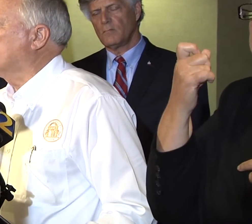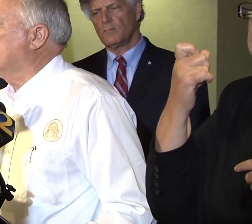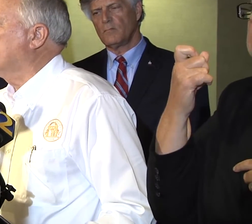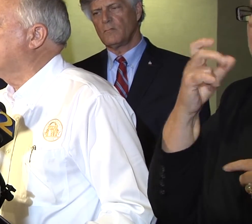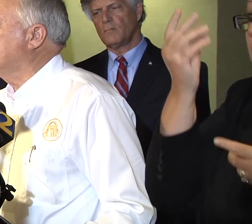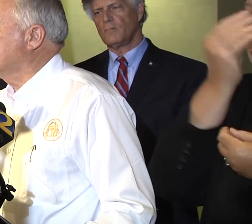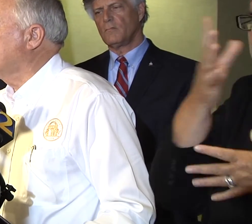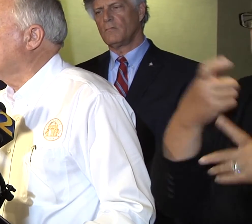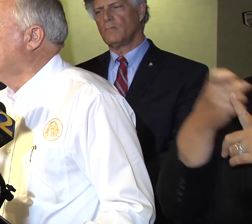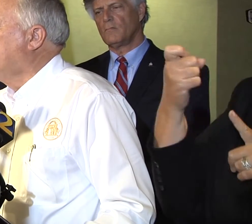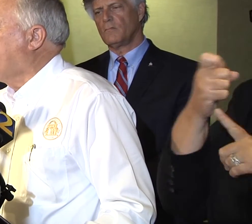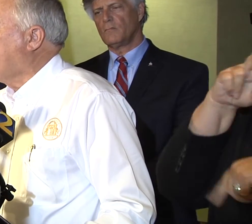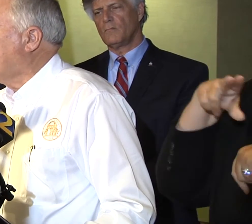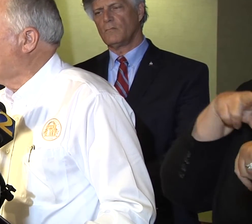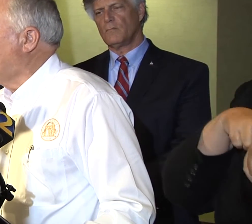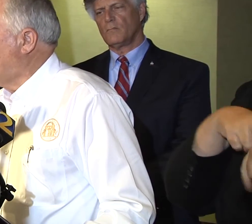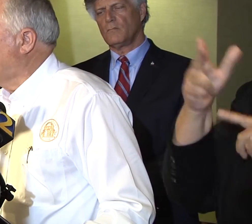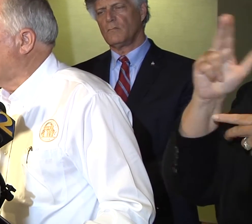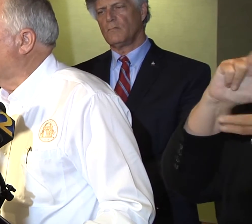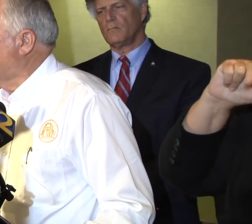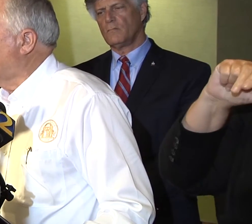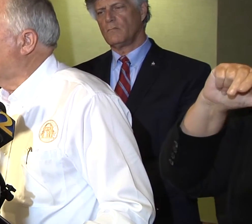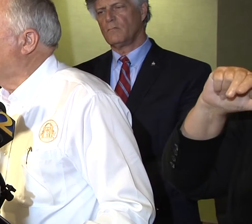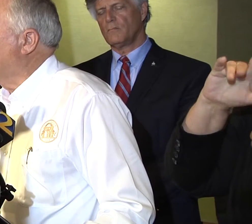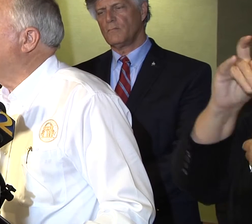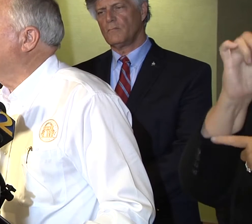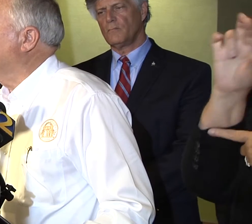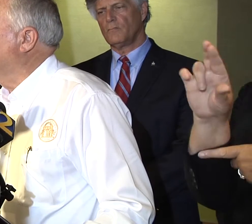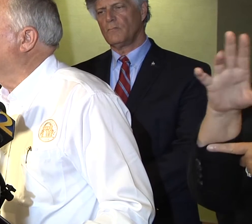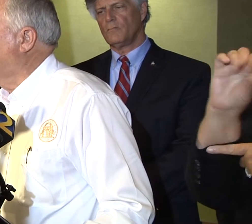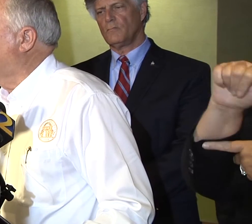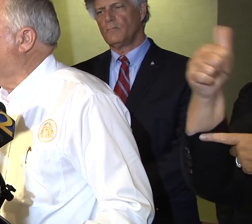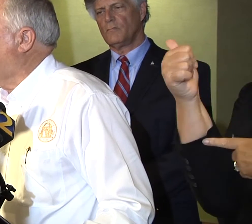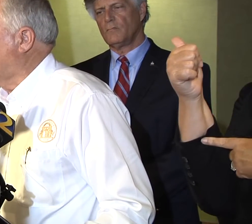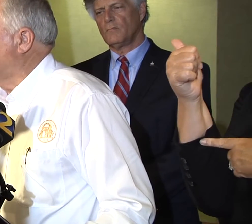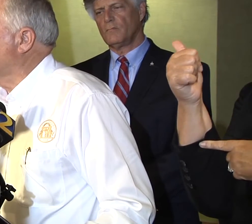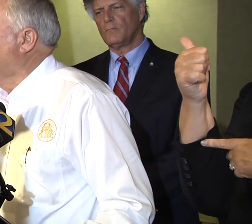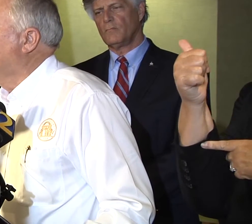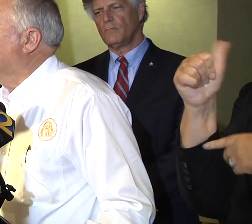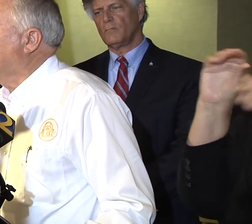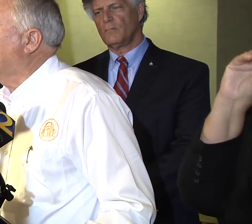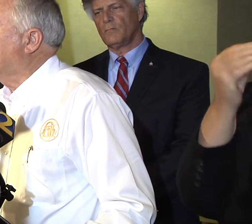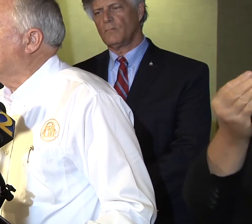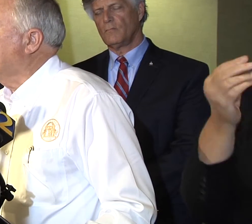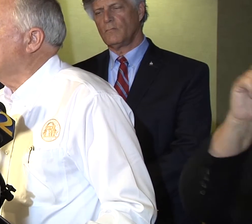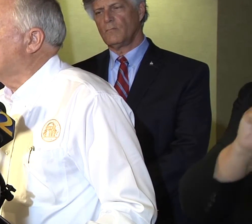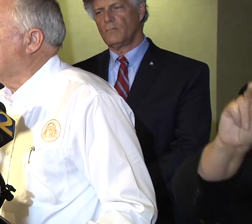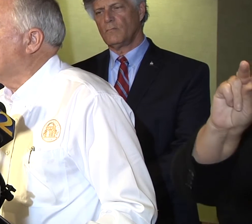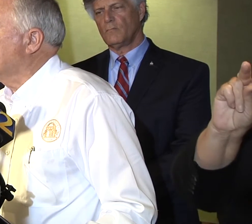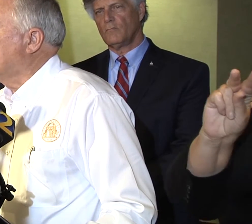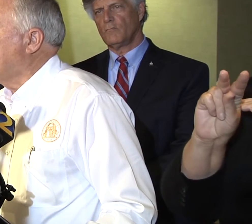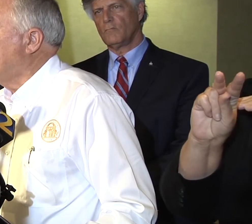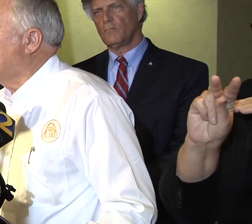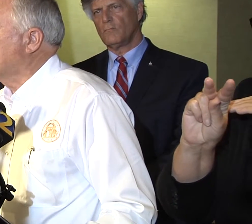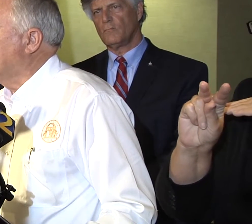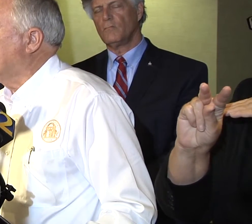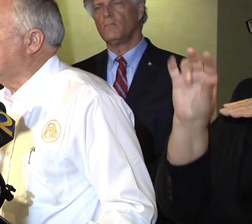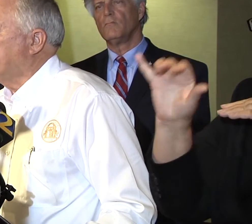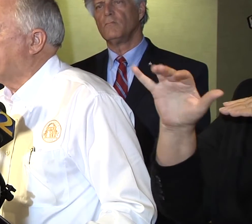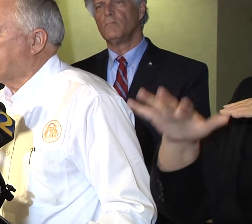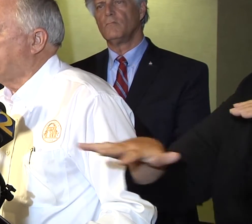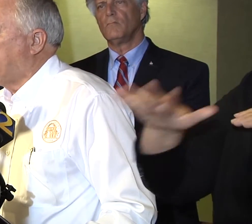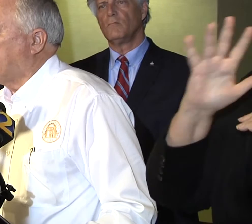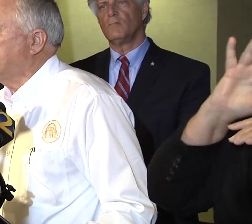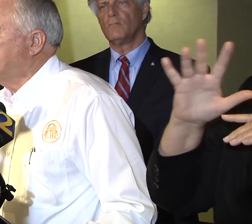the National Hurricane Center and from other predicting outlets that these were the areas going to be most